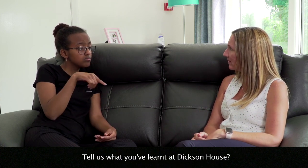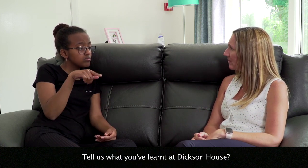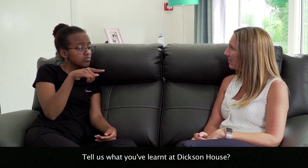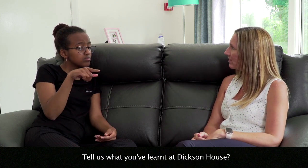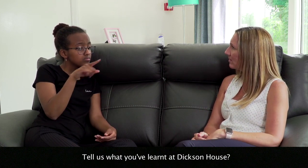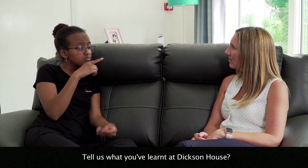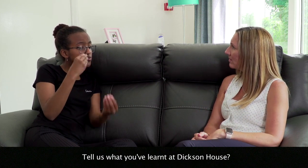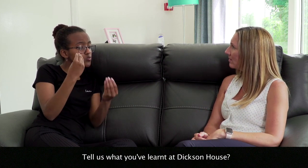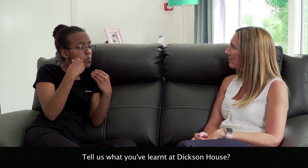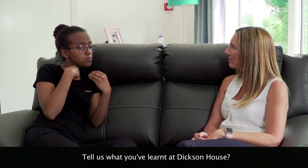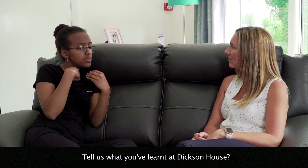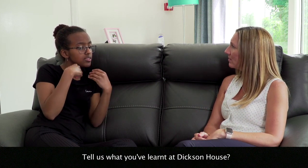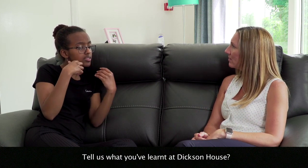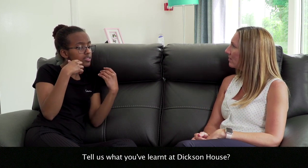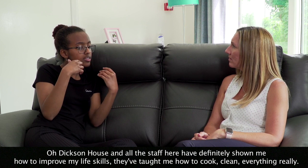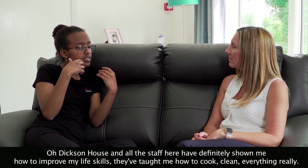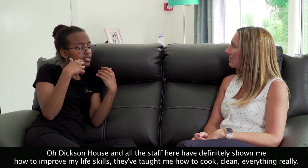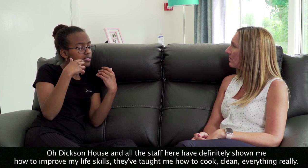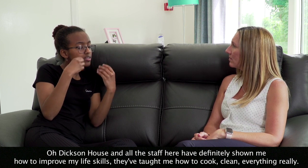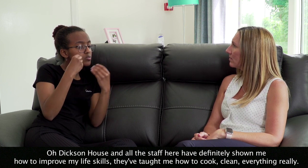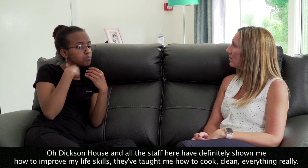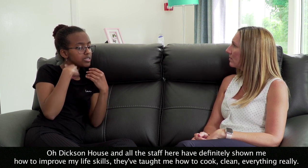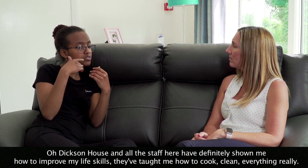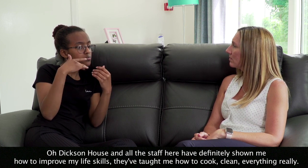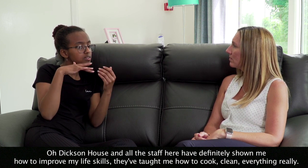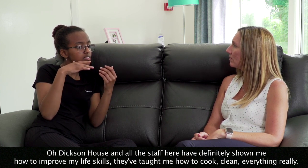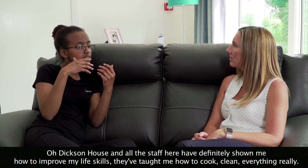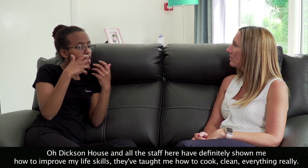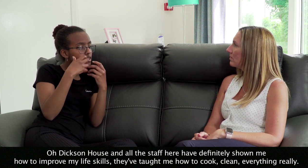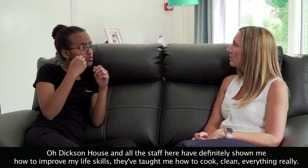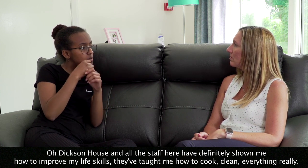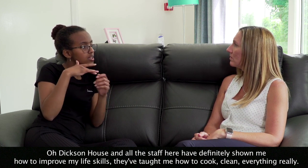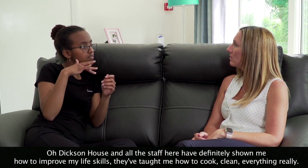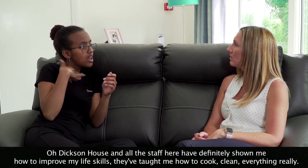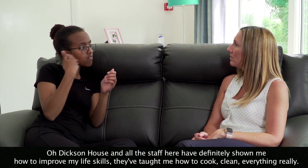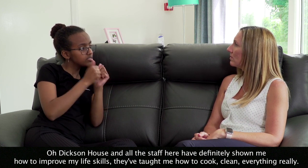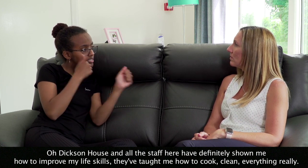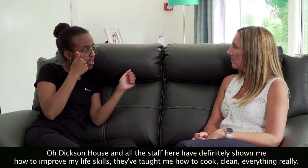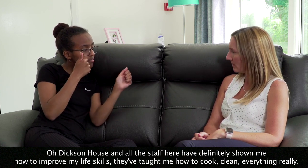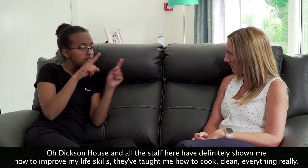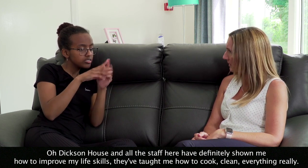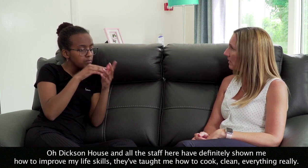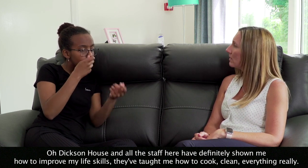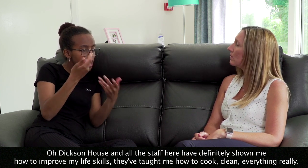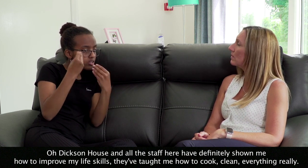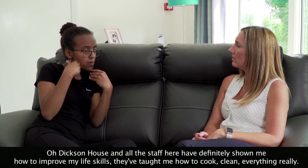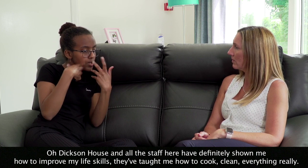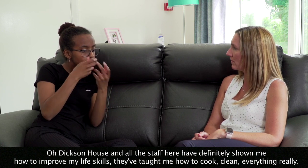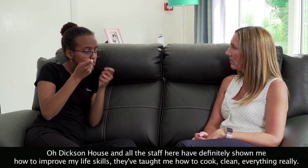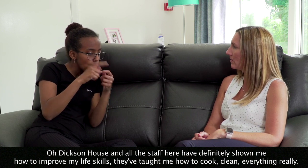Tell us what you've learned at Dickson House. Oh, Dickson House and all the staff here have definitely showed me how to, you know, improve my life skills.